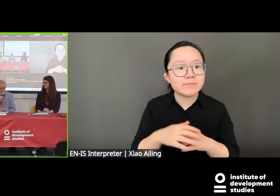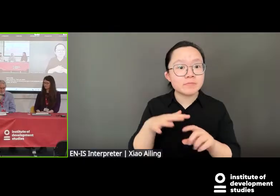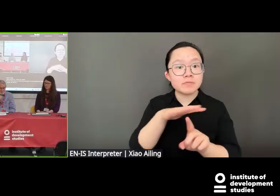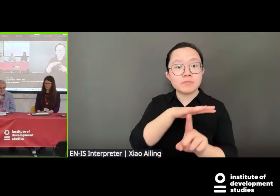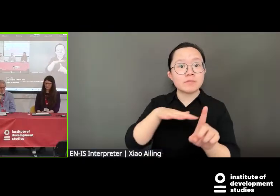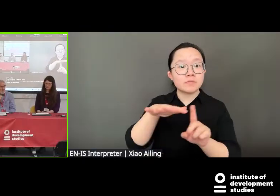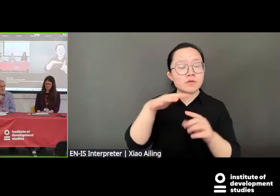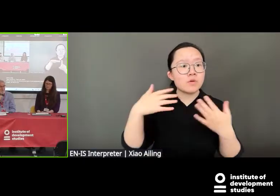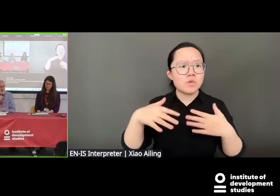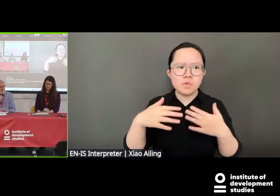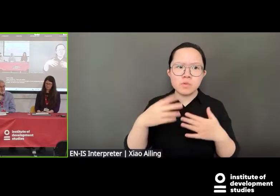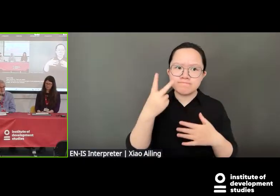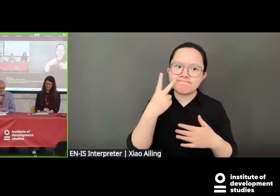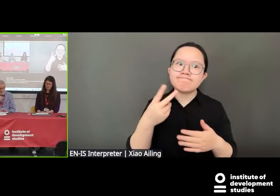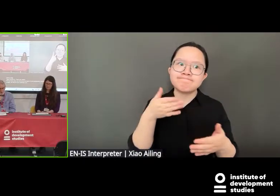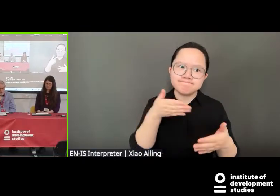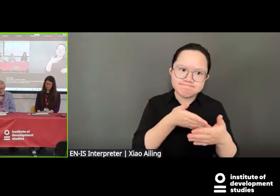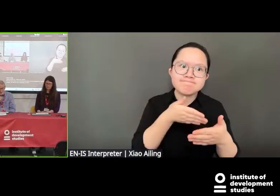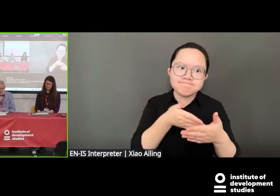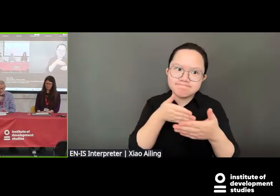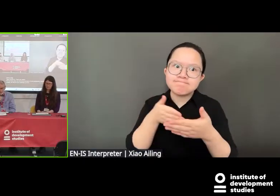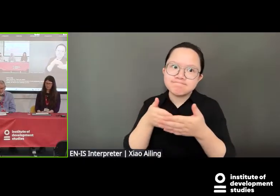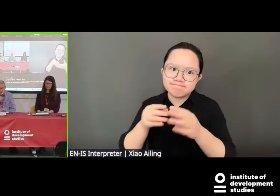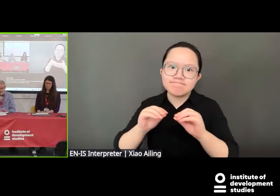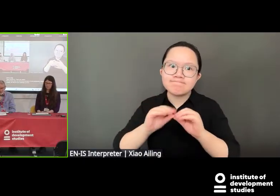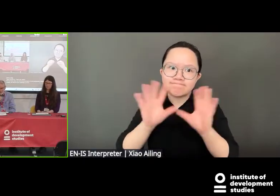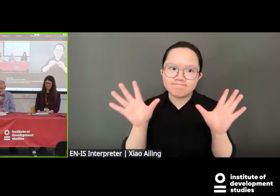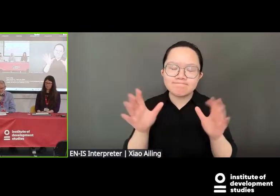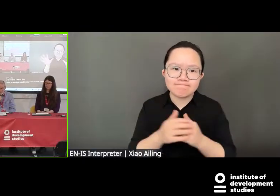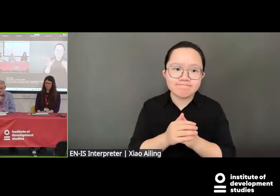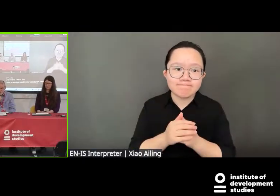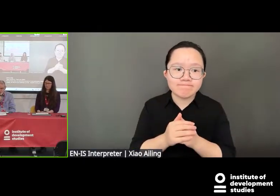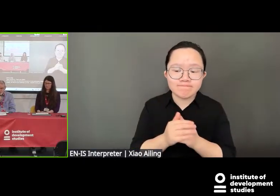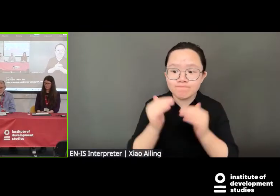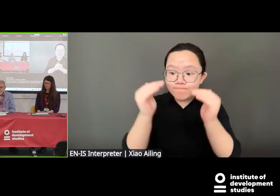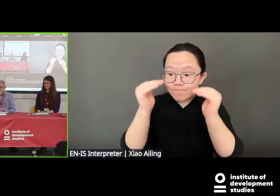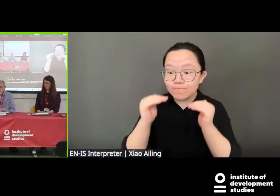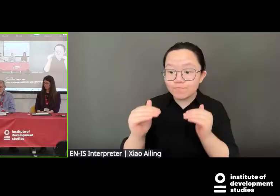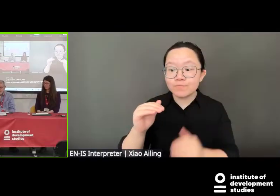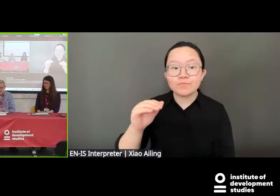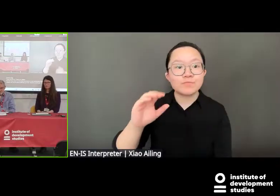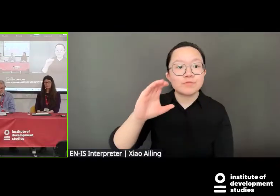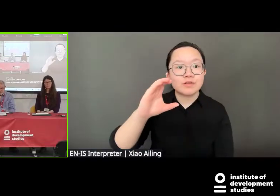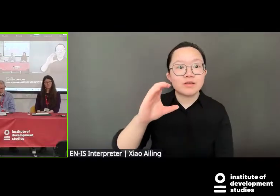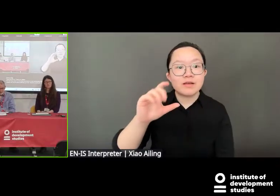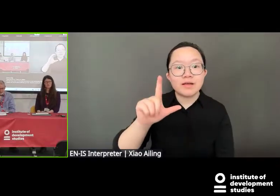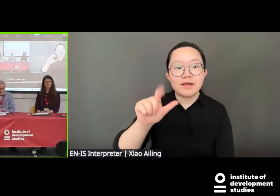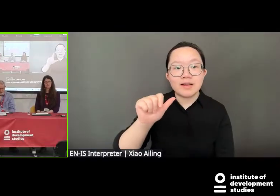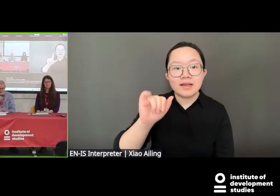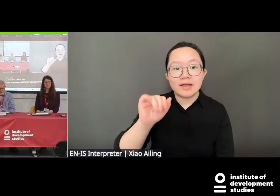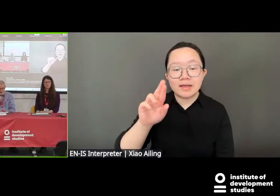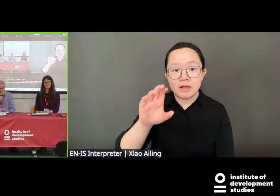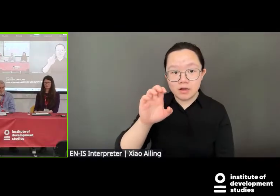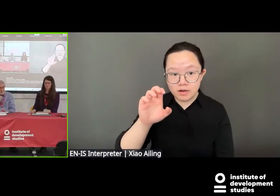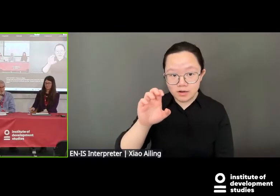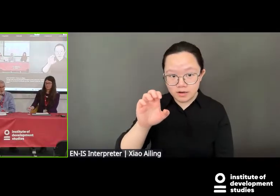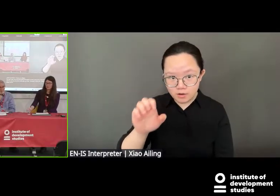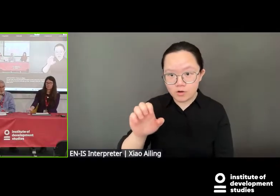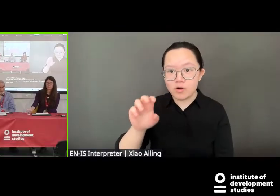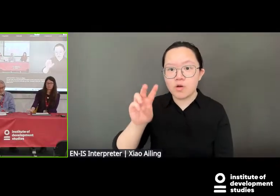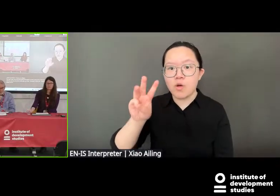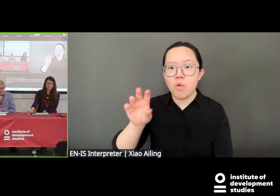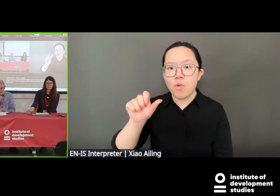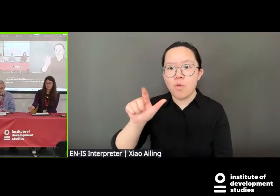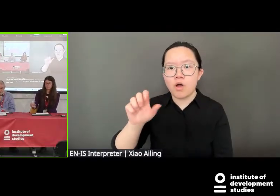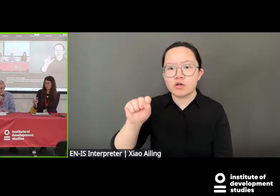Excellent, thank you. We'll move now to Claire Walsh. Claire is Deputy Program Director of the Disability Inclusive Development